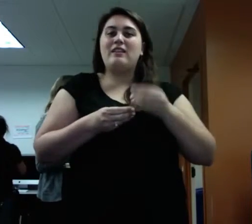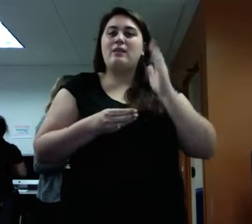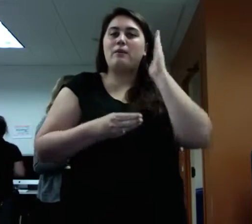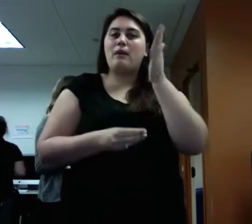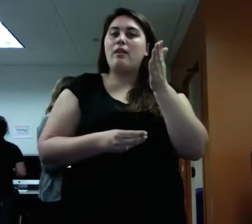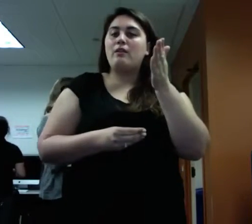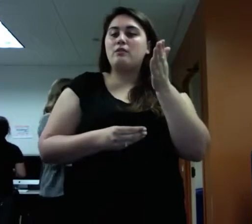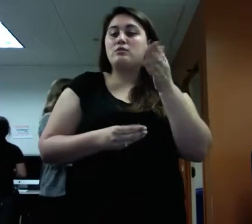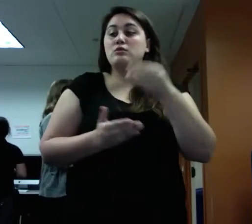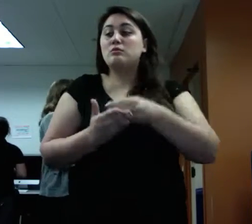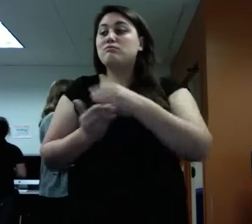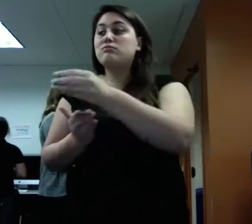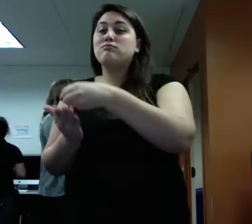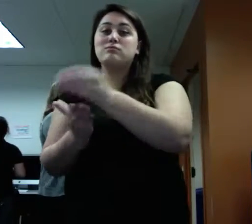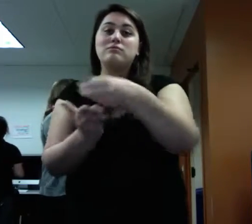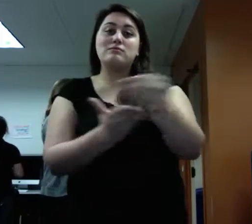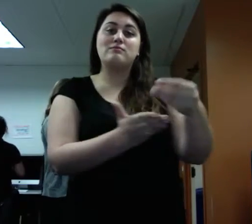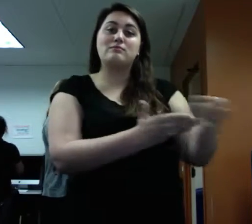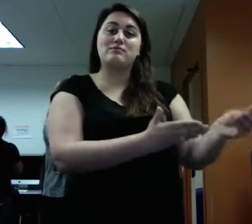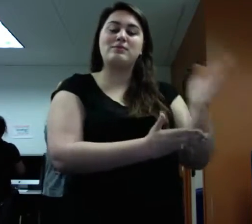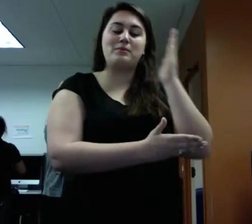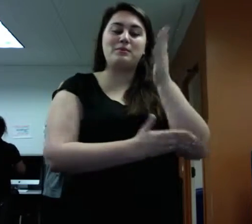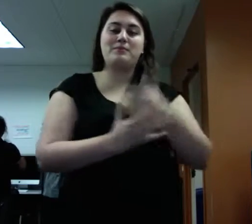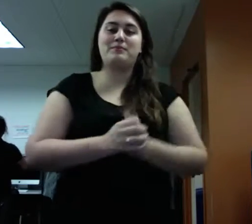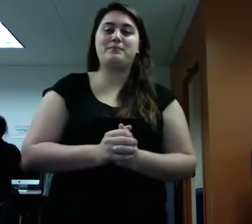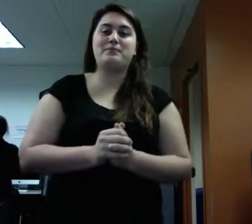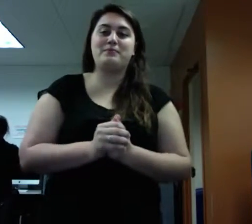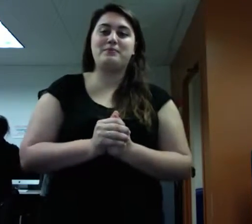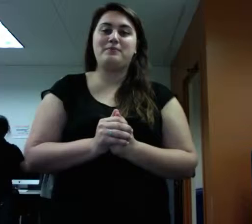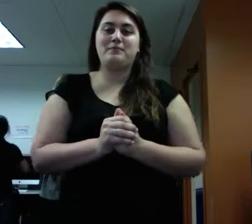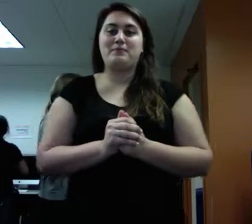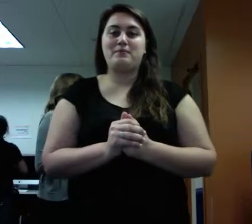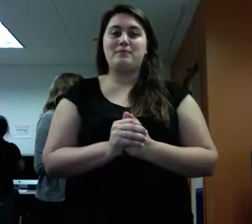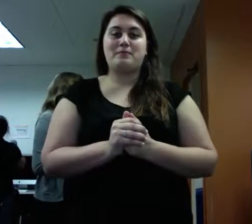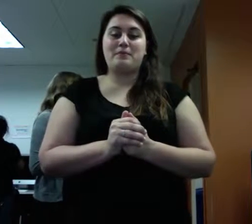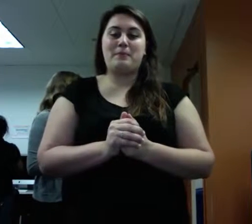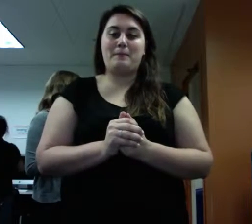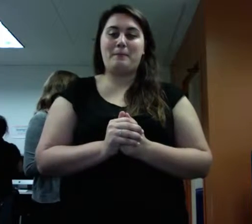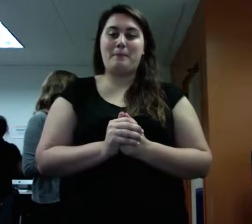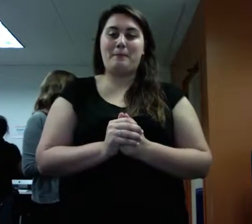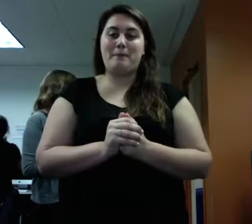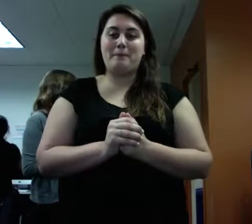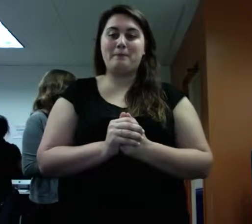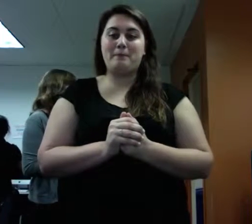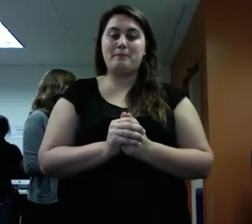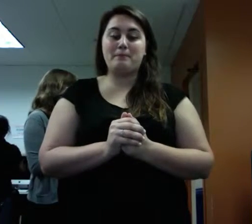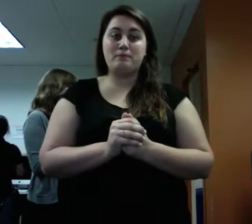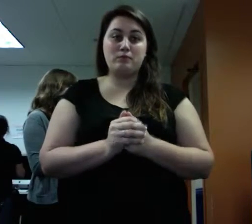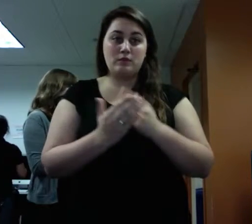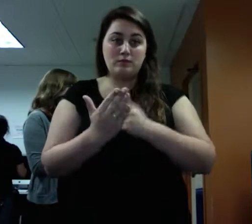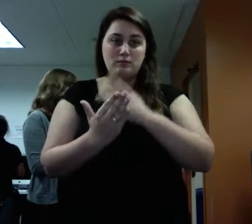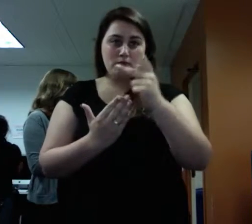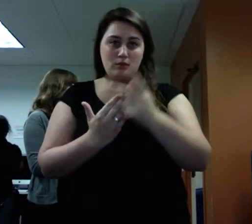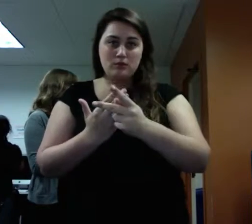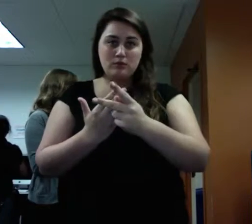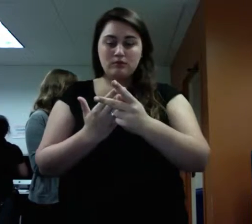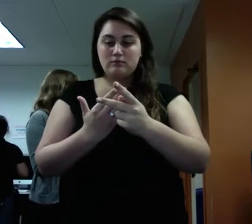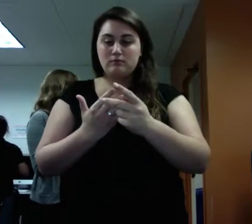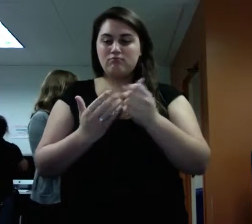extended to 30 years and often the down payment was only 5%. So this program made a lot of mortgage money available